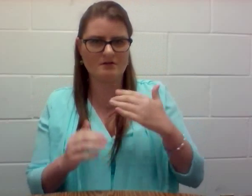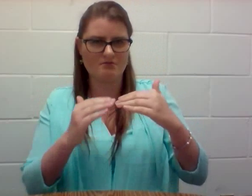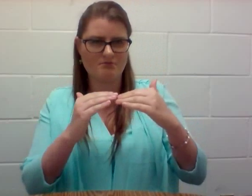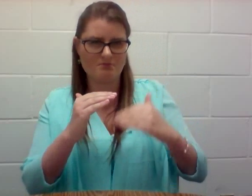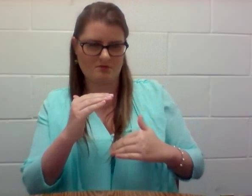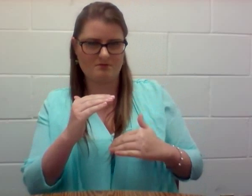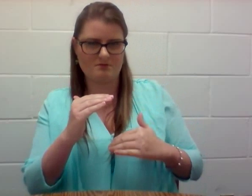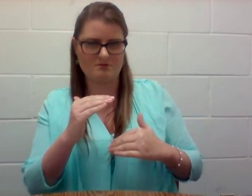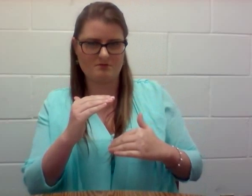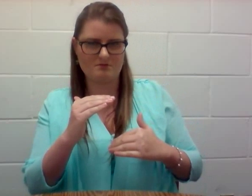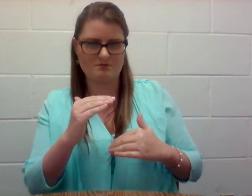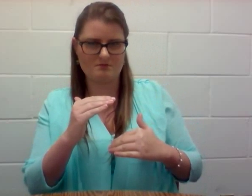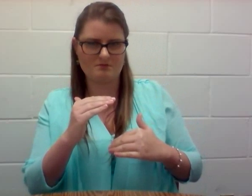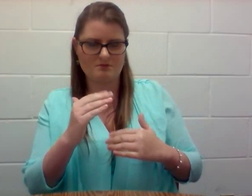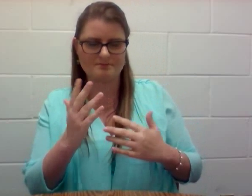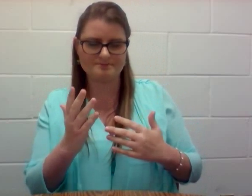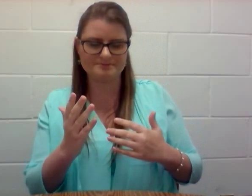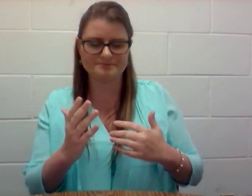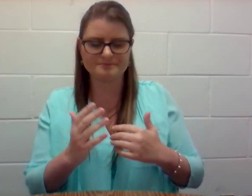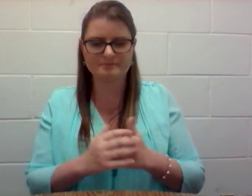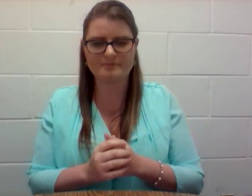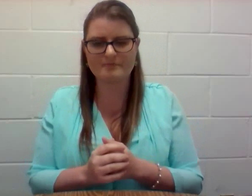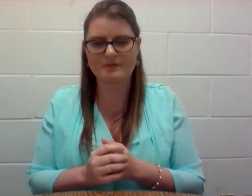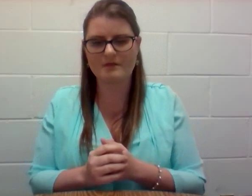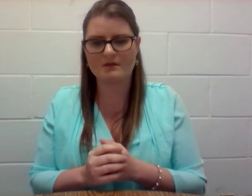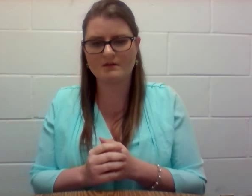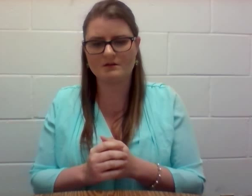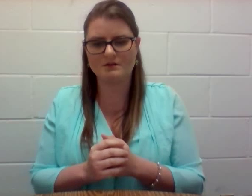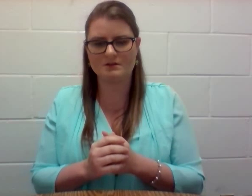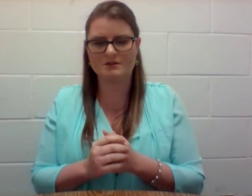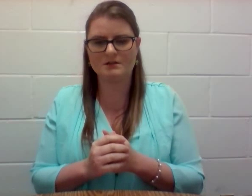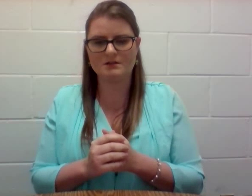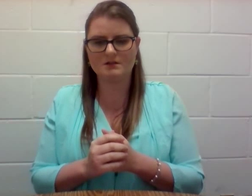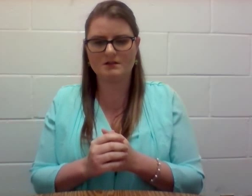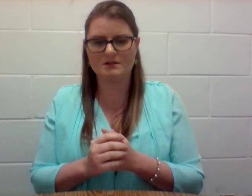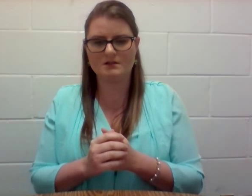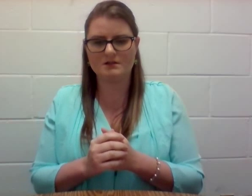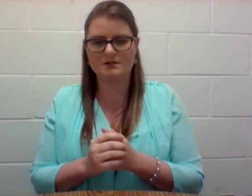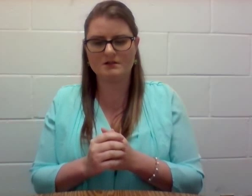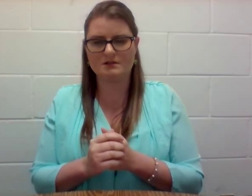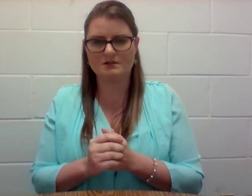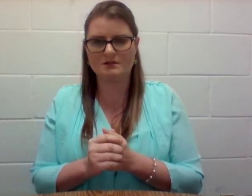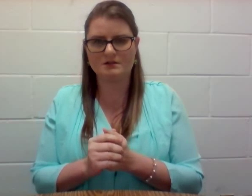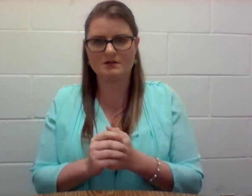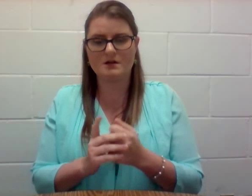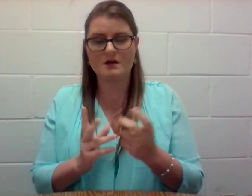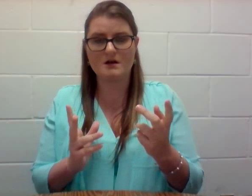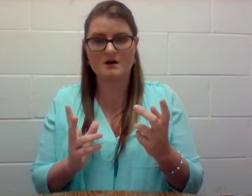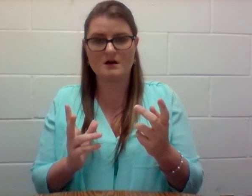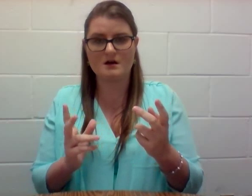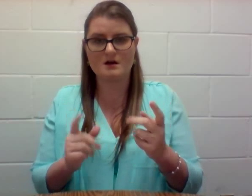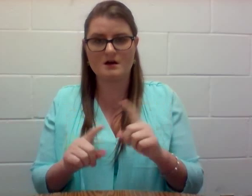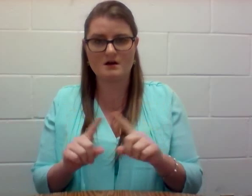an extent, a woman's leadership or influence may be personal and